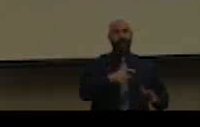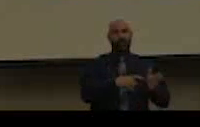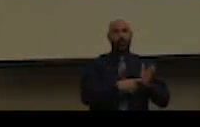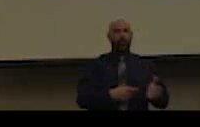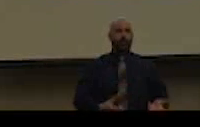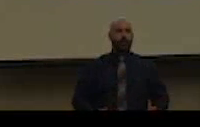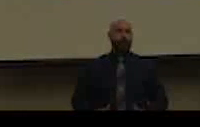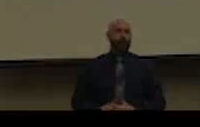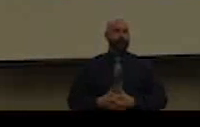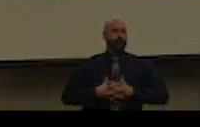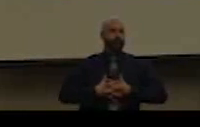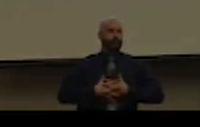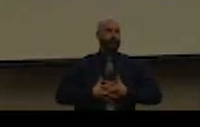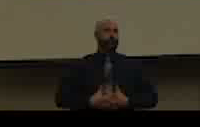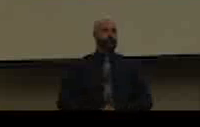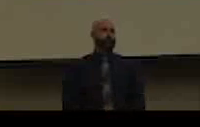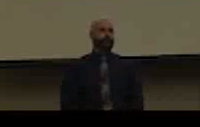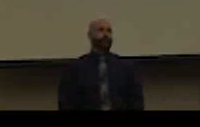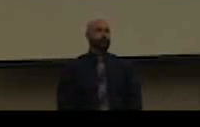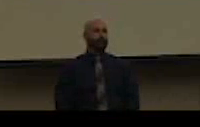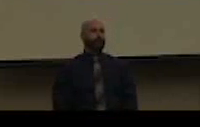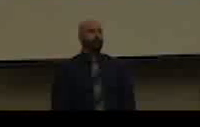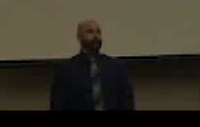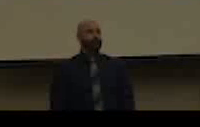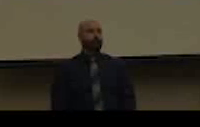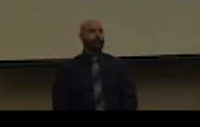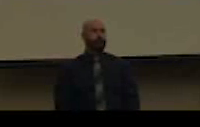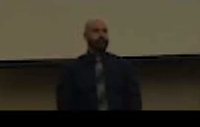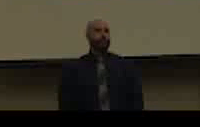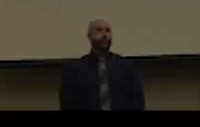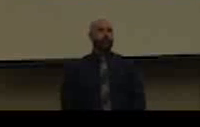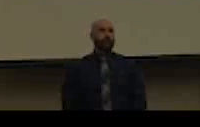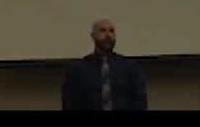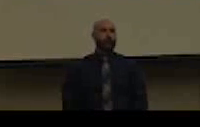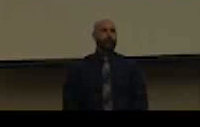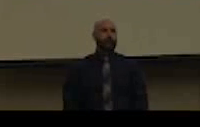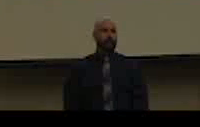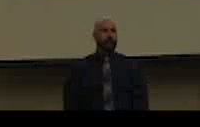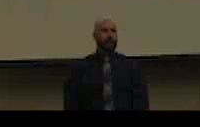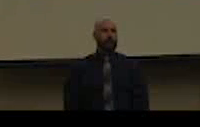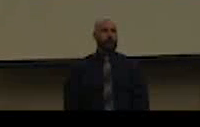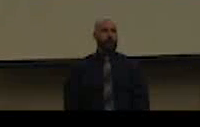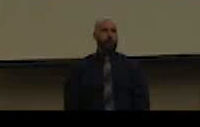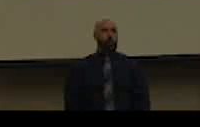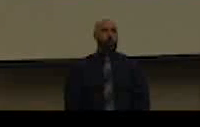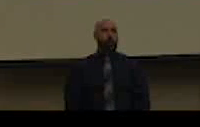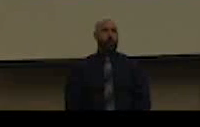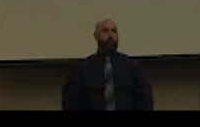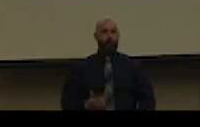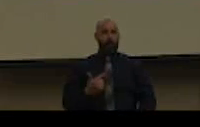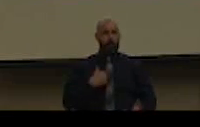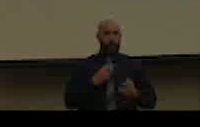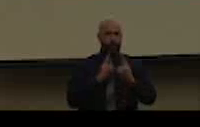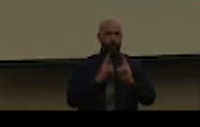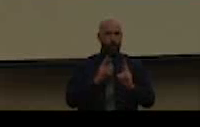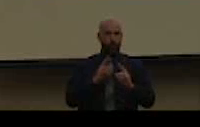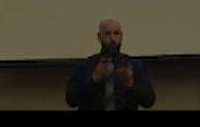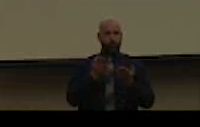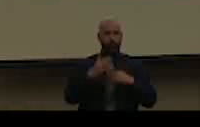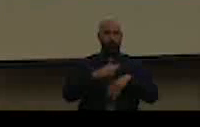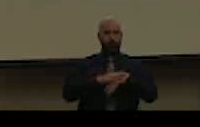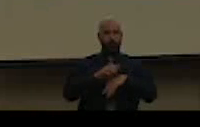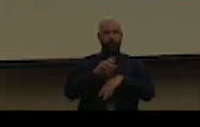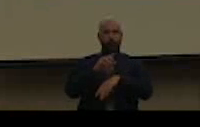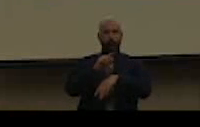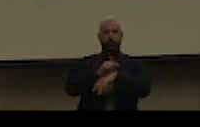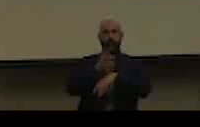To my understanding, and I'm grateful to be serving on the task force that you have going right now with family child care homes, there are